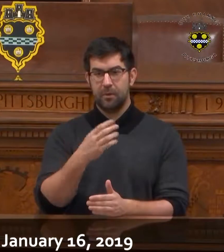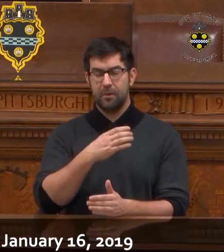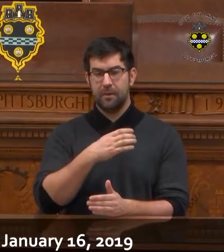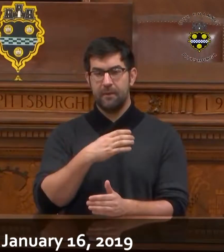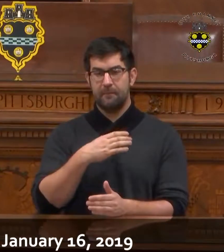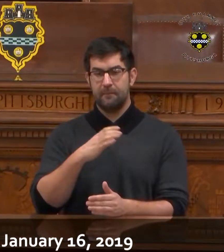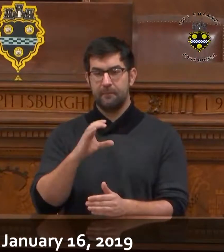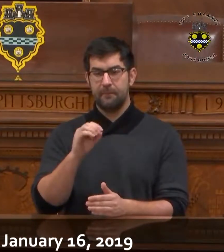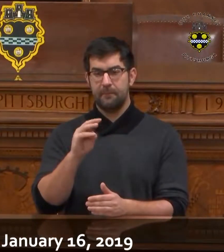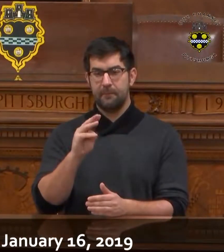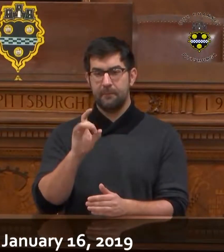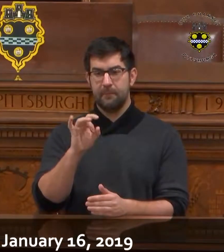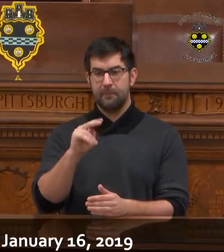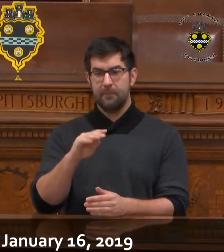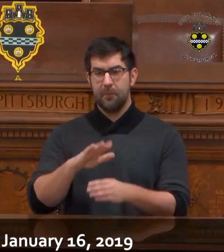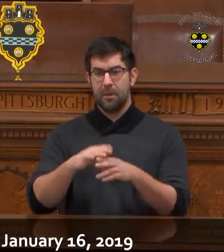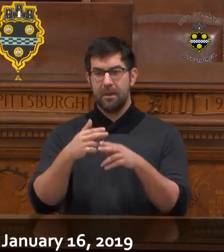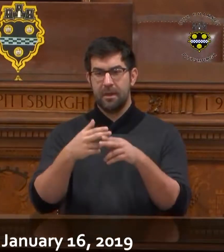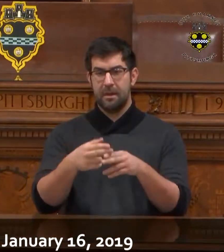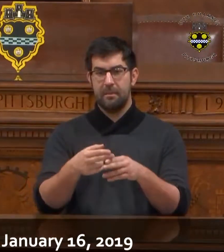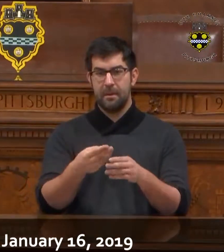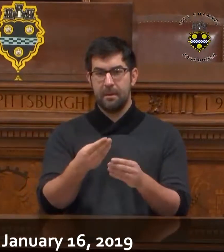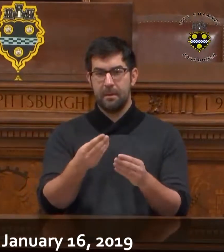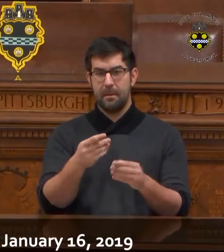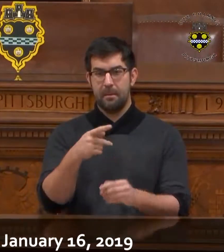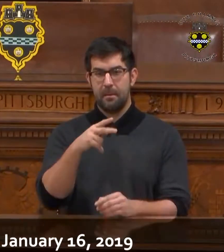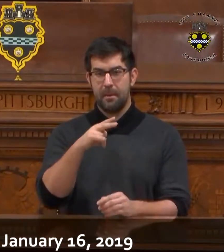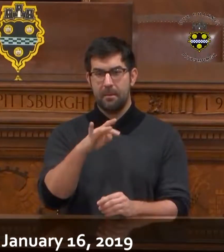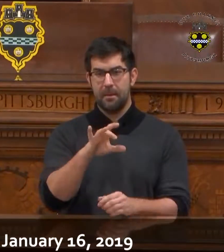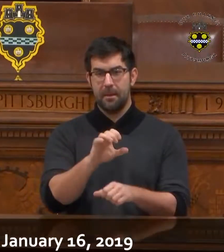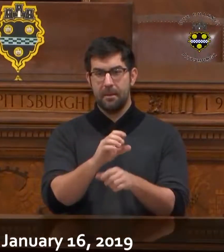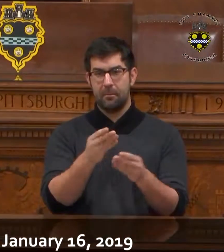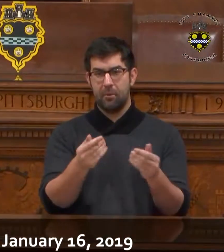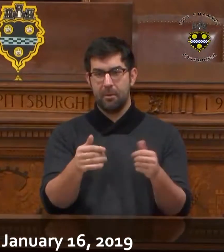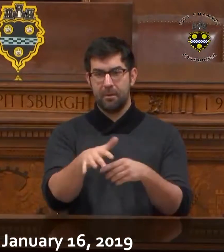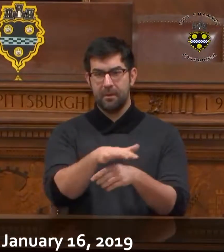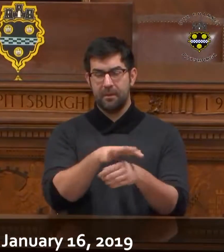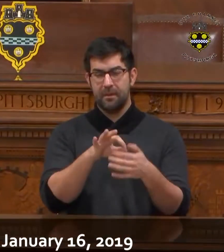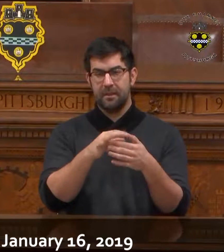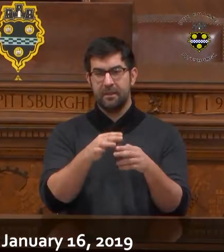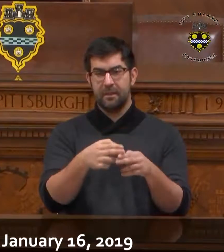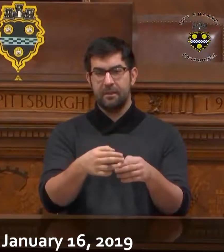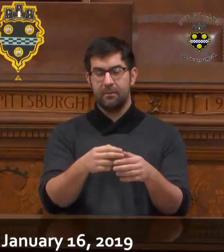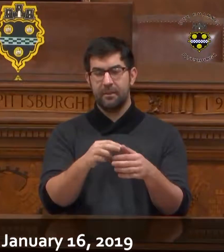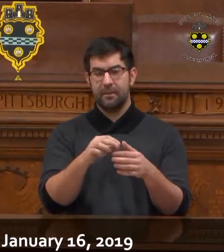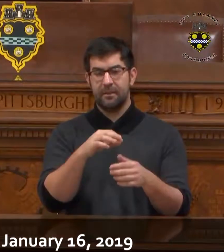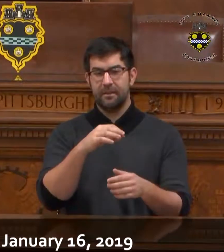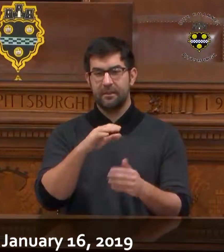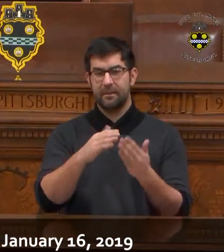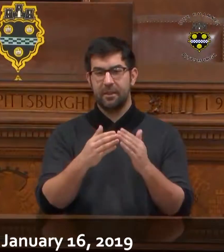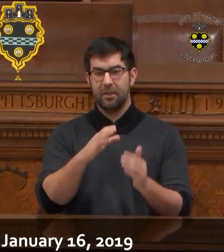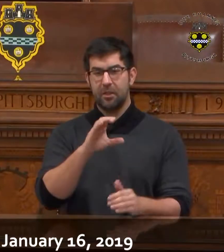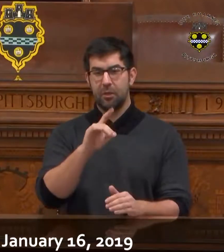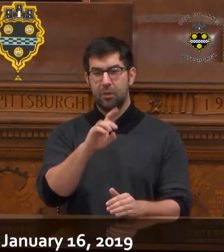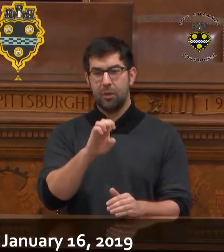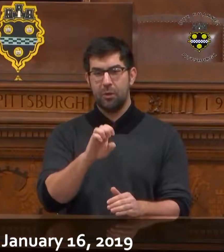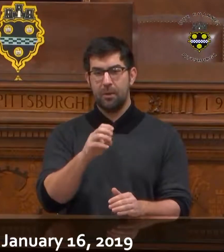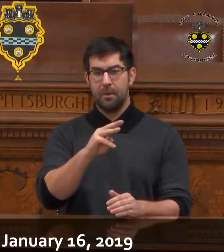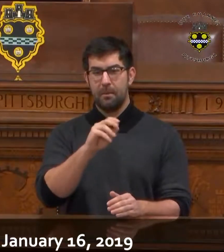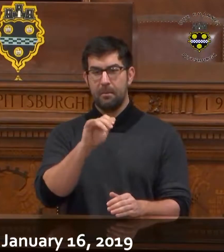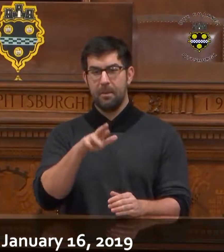on Naming Public Properties of the City Code, the mayor to name the north side